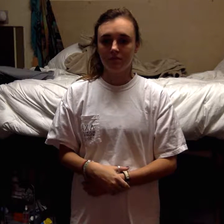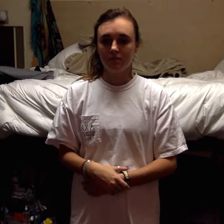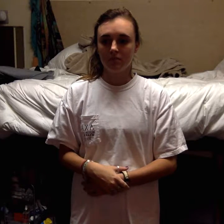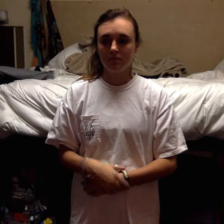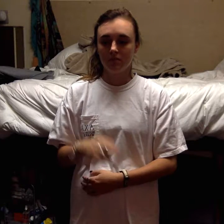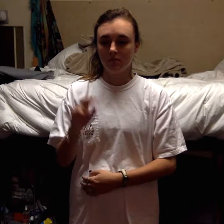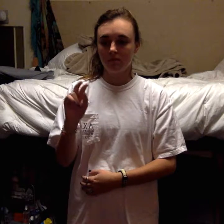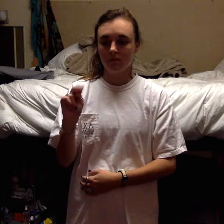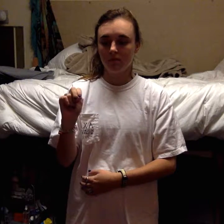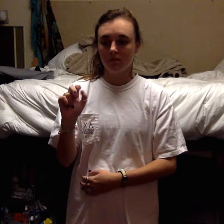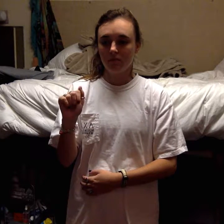narrower,